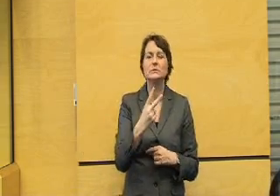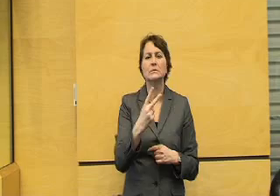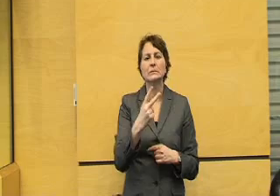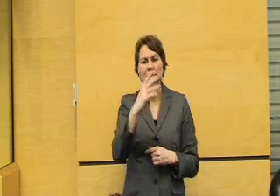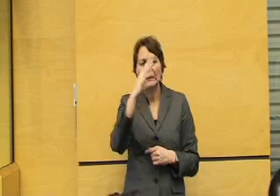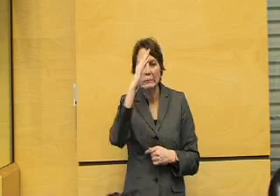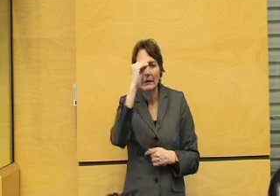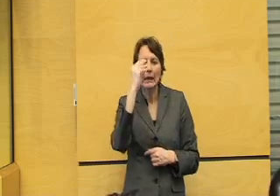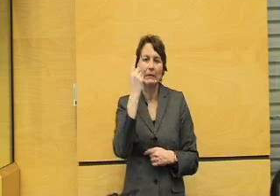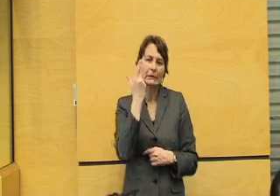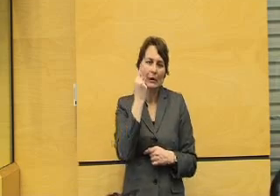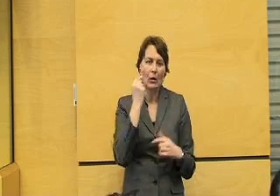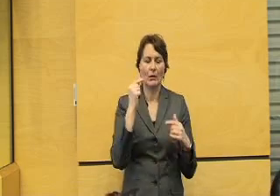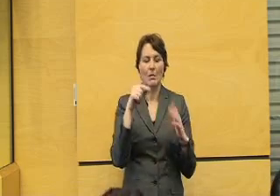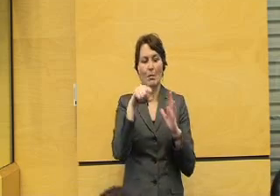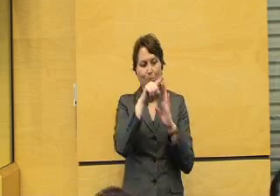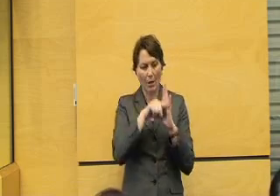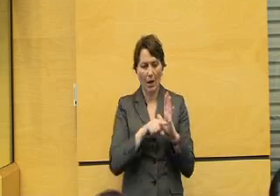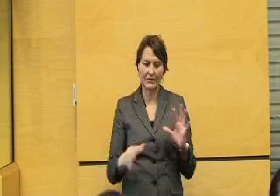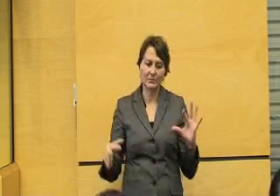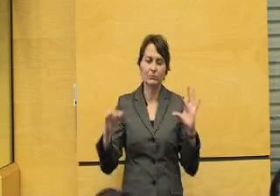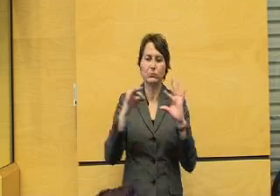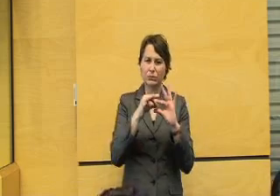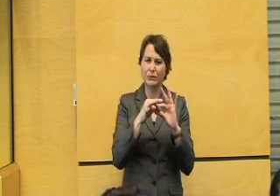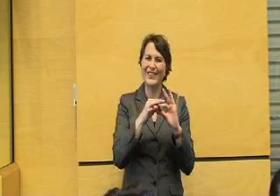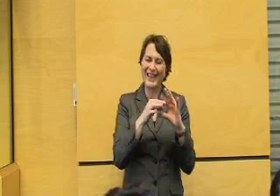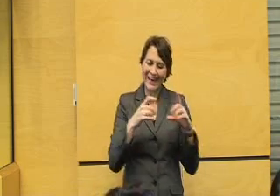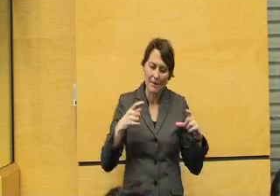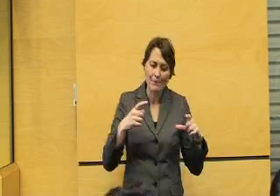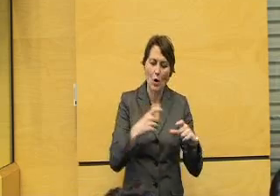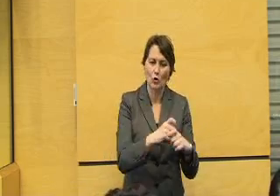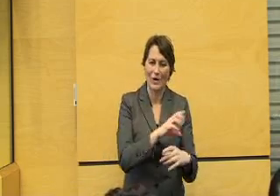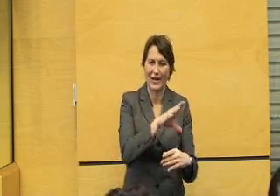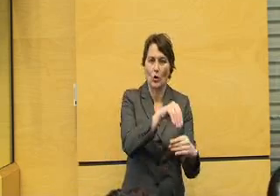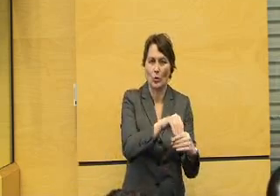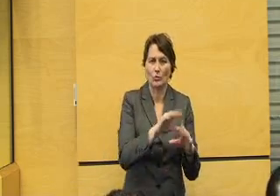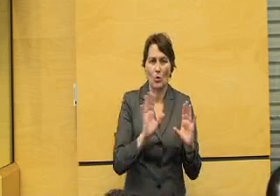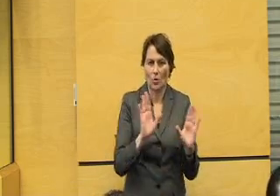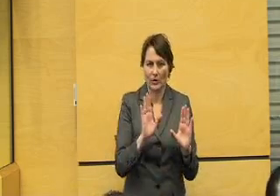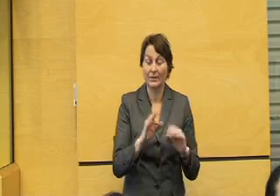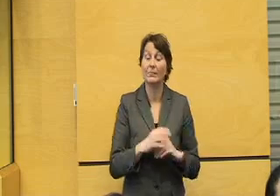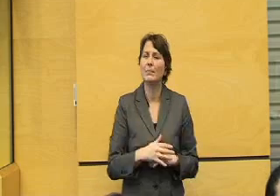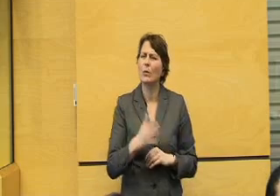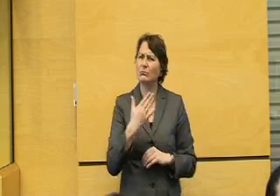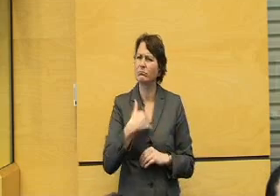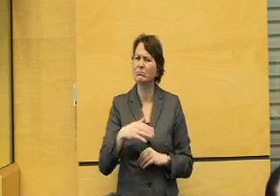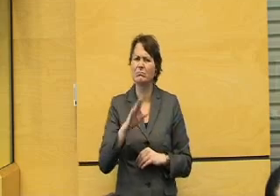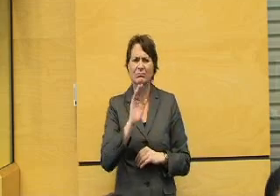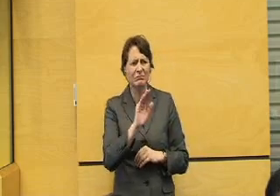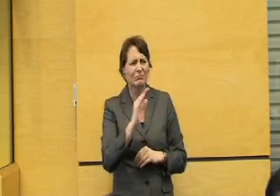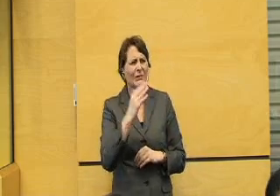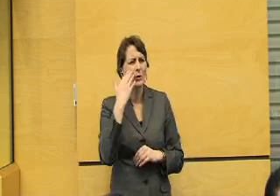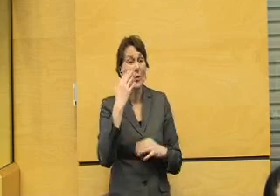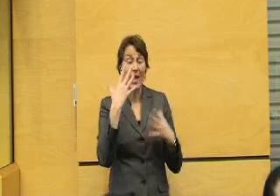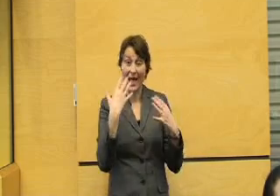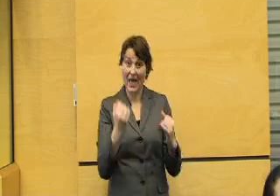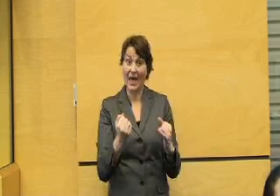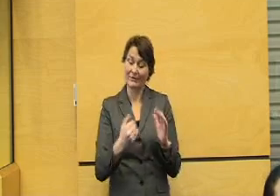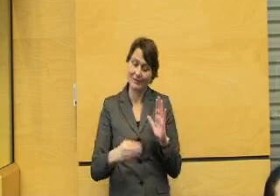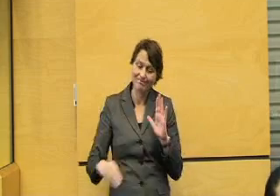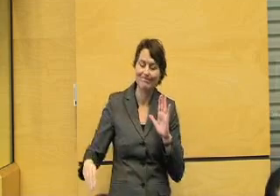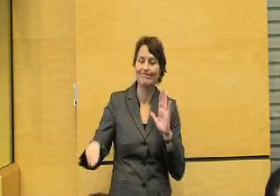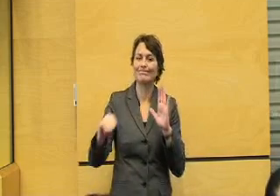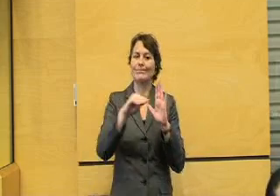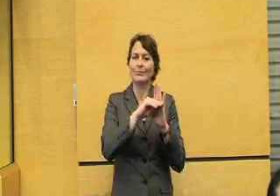gender policy is including this minority, but I wanted to know if there is any measure in place to